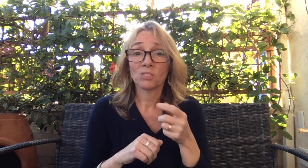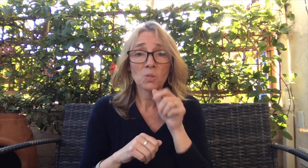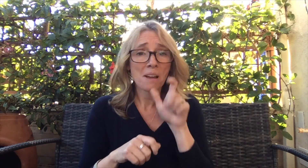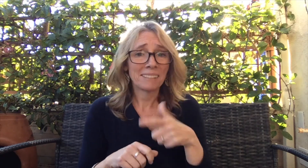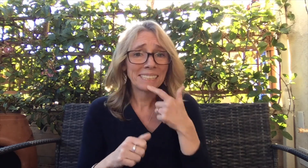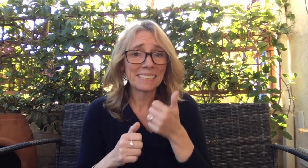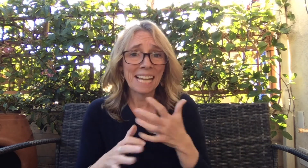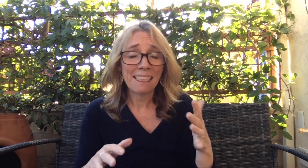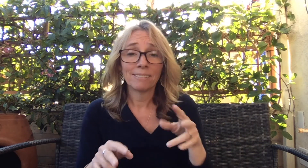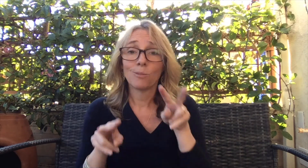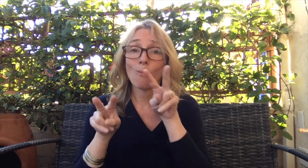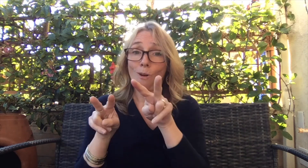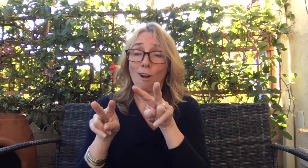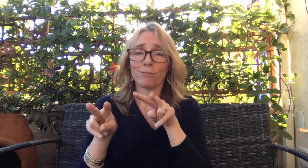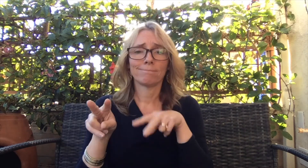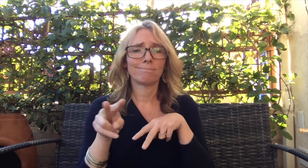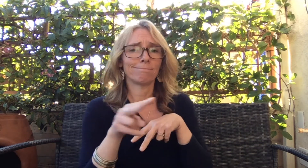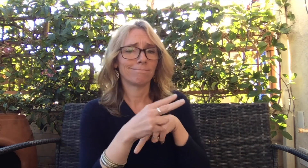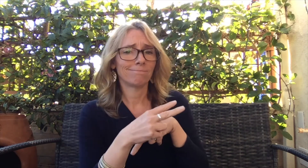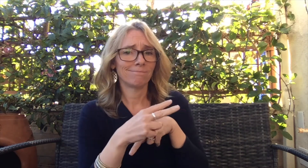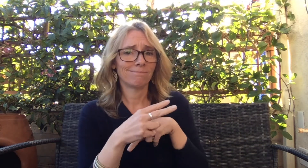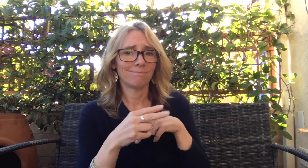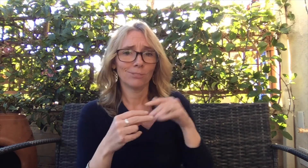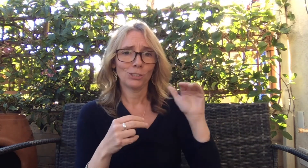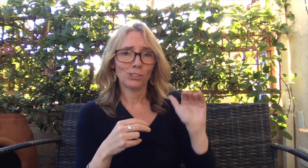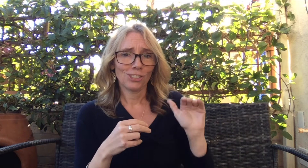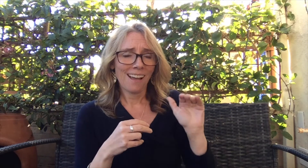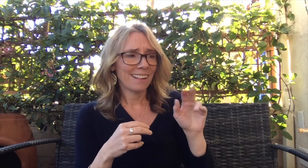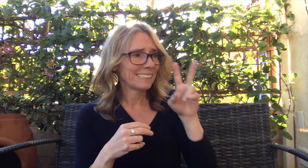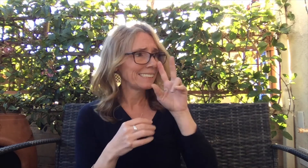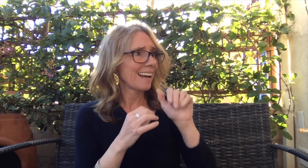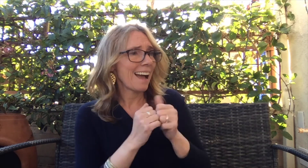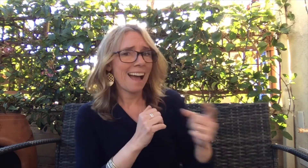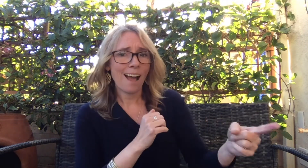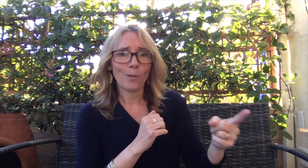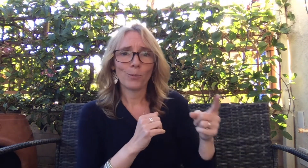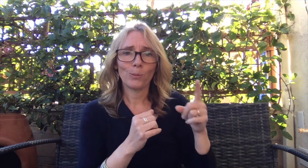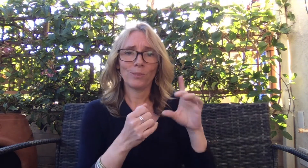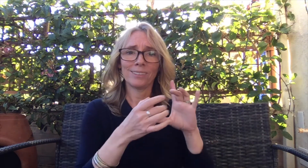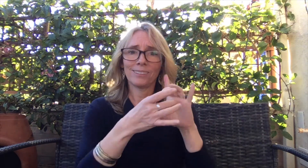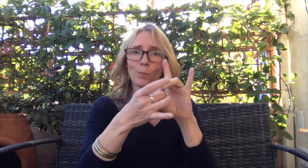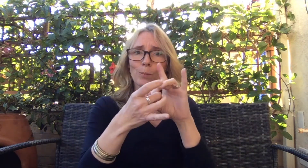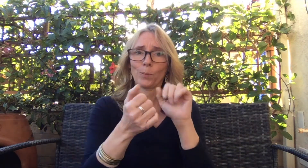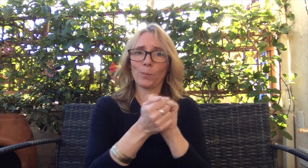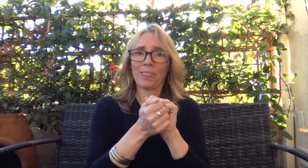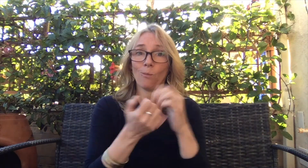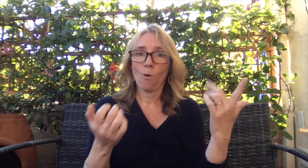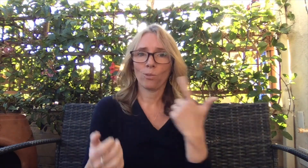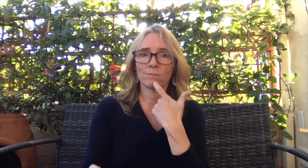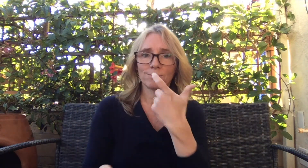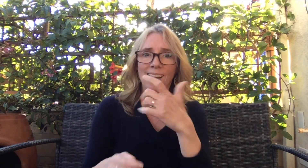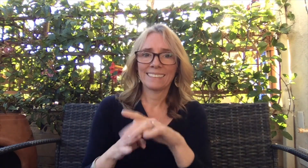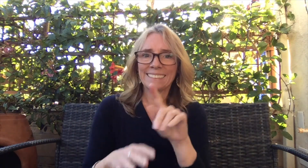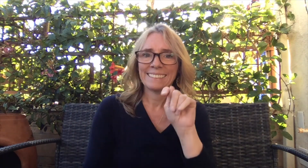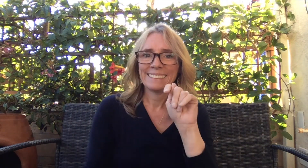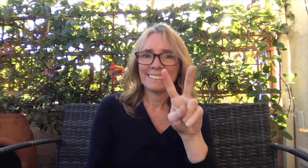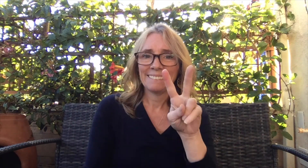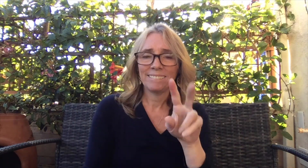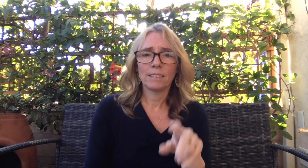sit and watch that program together. You don't even have to say anything. And maybe from time to time, look at your child, right? See